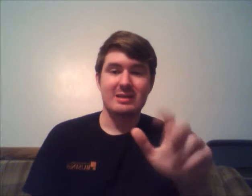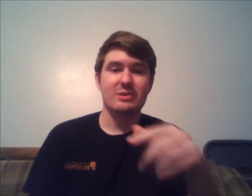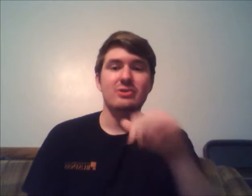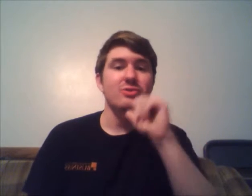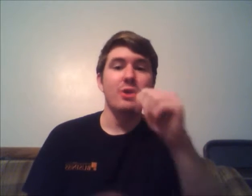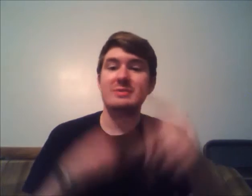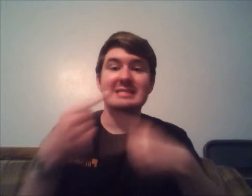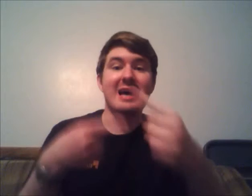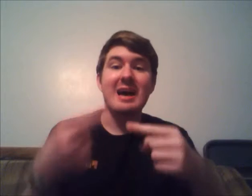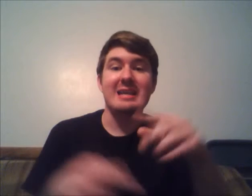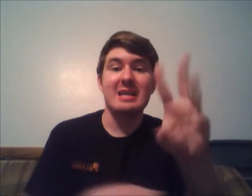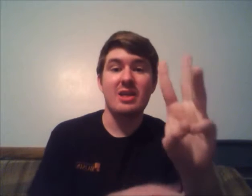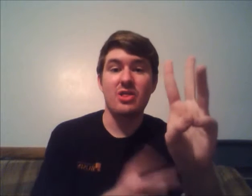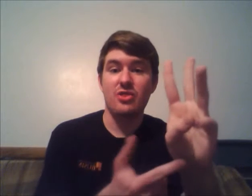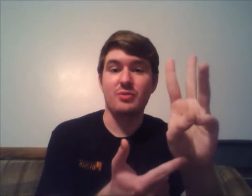You don't sign 3.